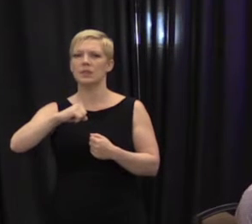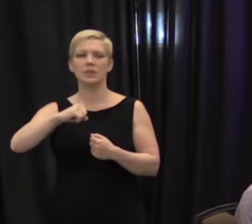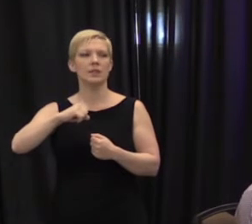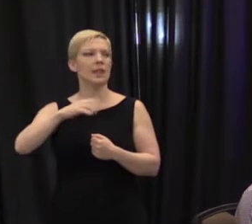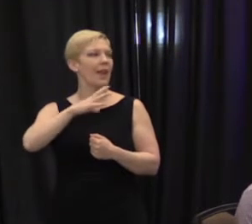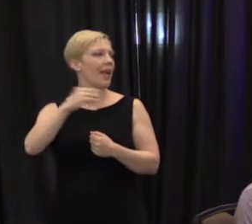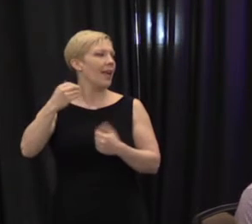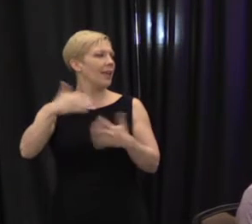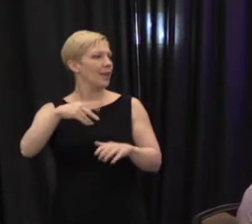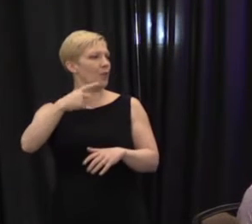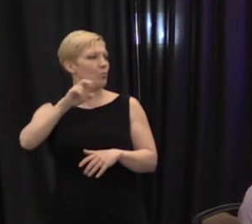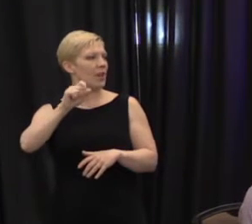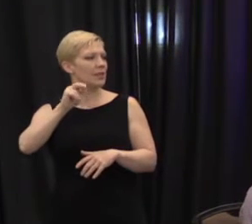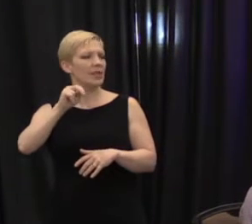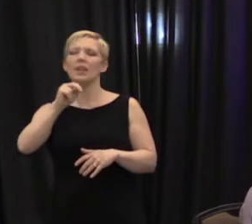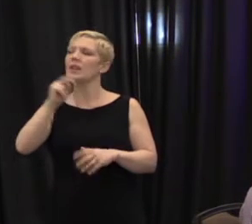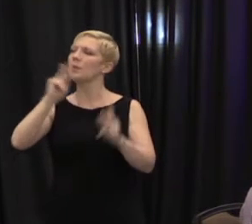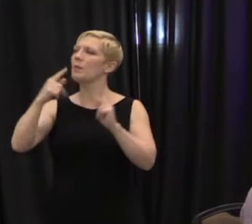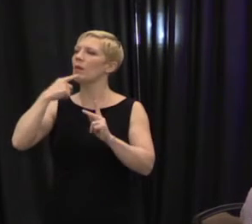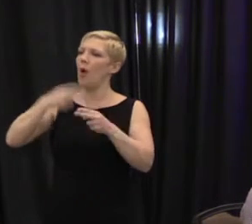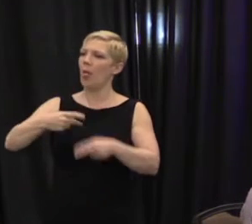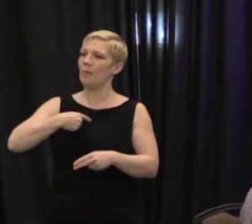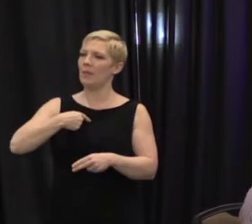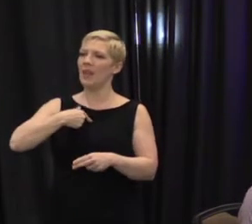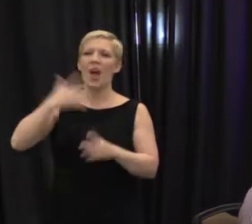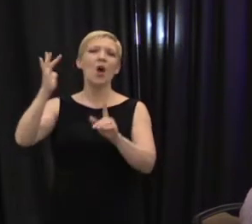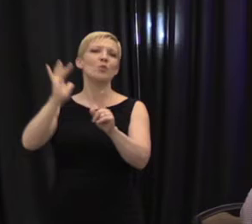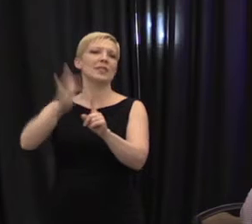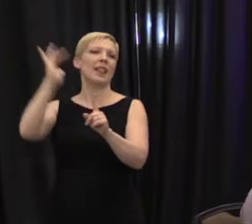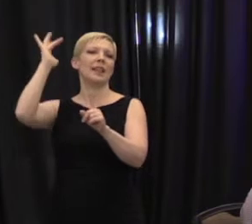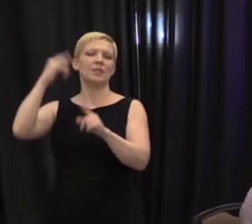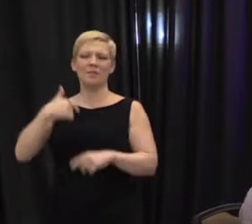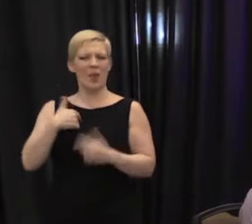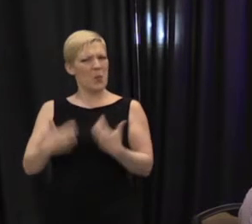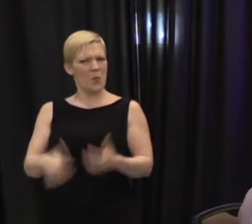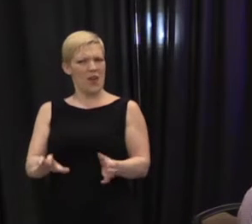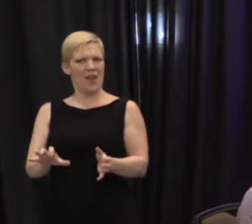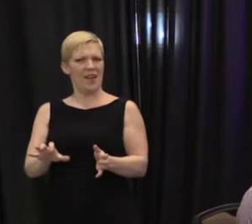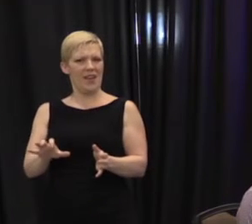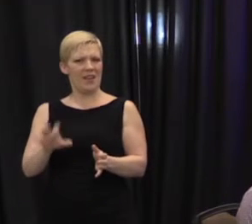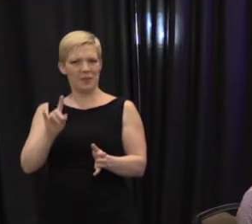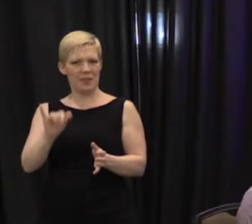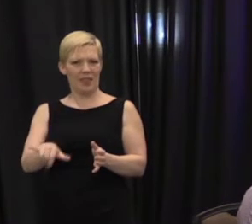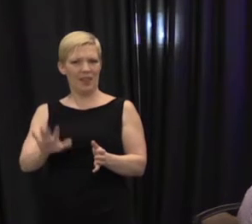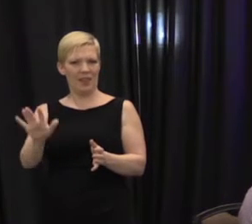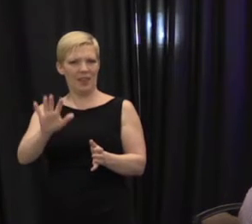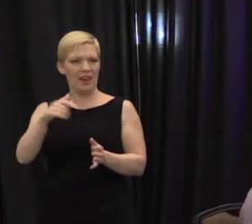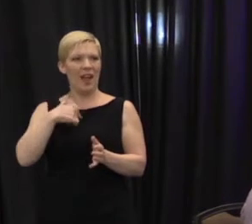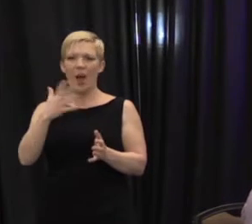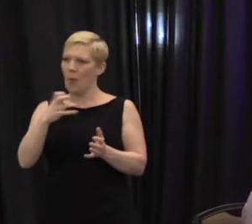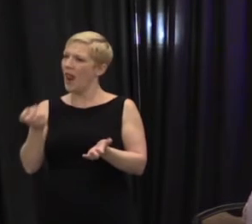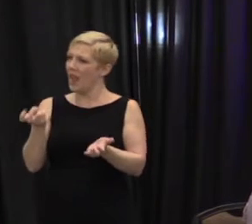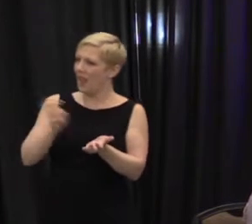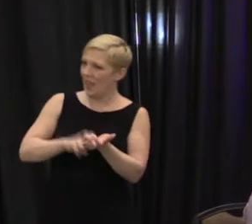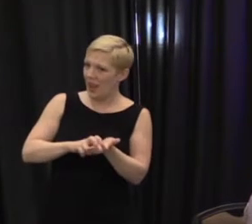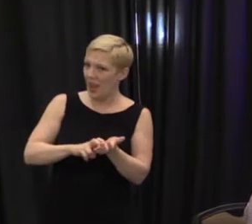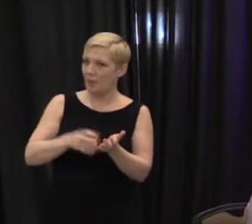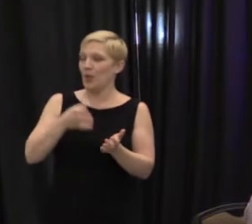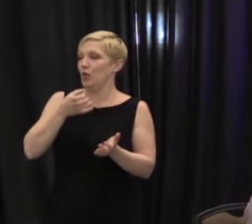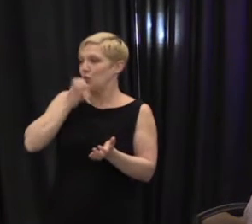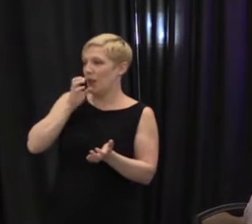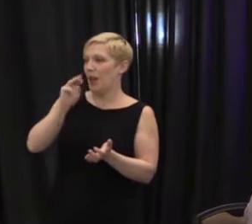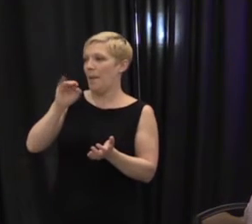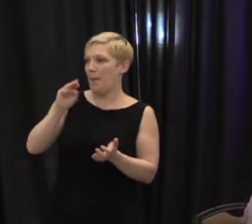you're so resilient. I'm like, I don't want to be resilient. Yes. I actually just want to get up, drink a mimosa, and just live my